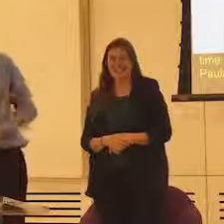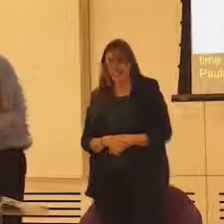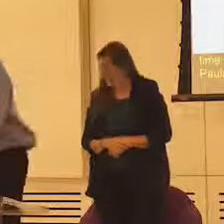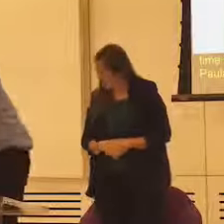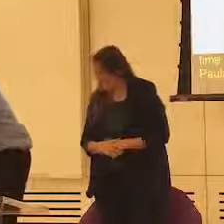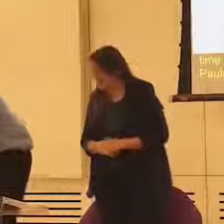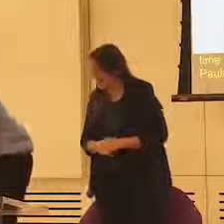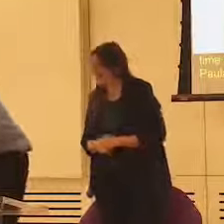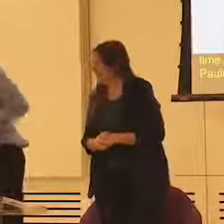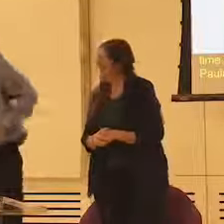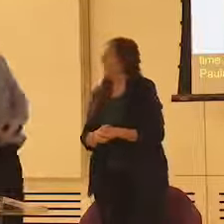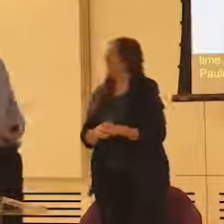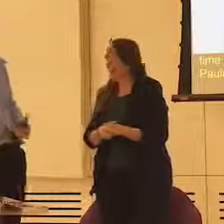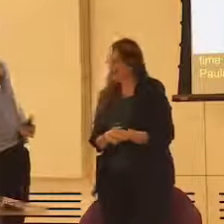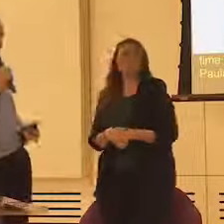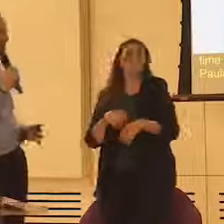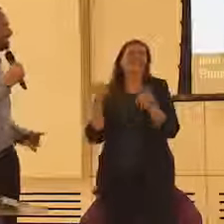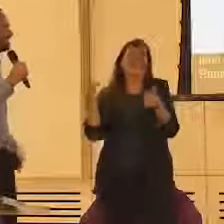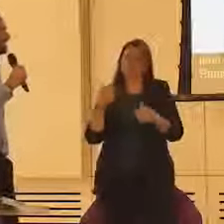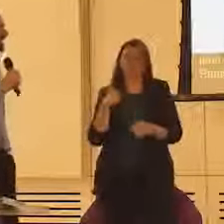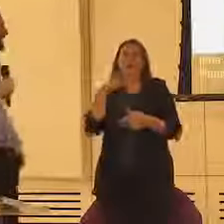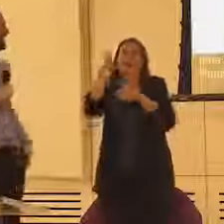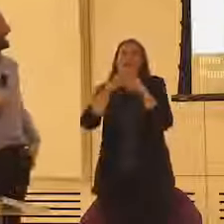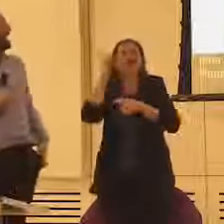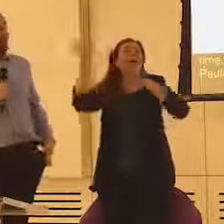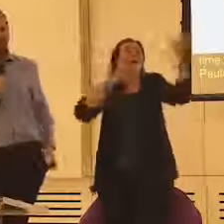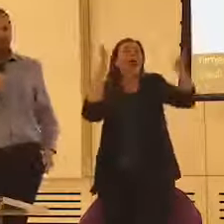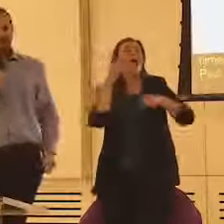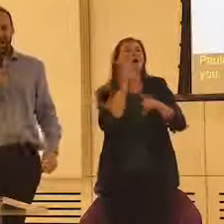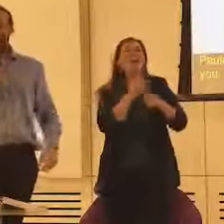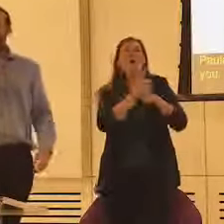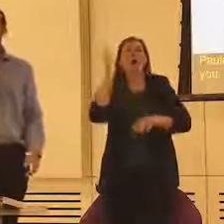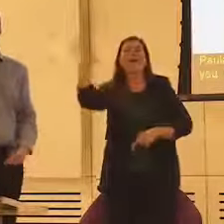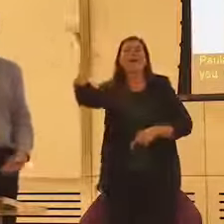Thank you. I do that every time I go and talk.